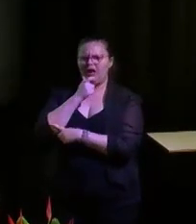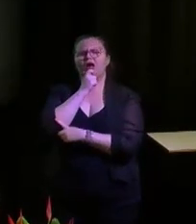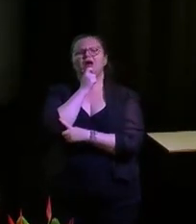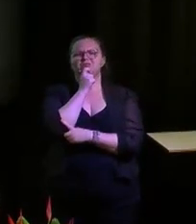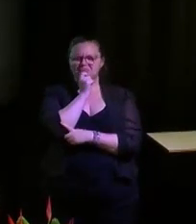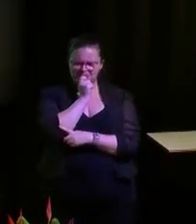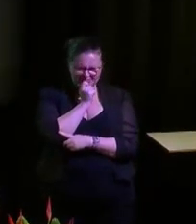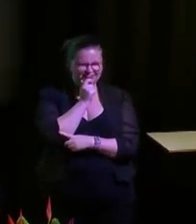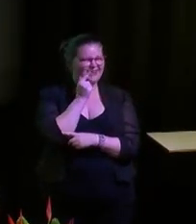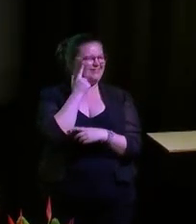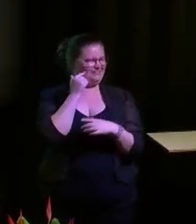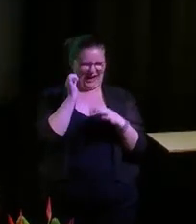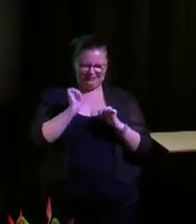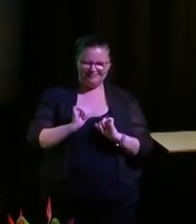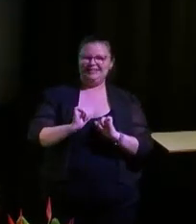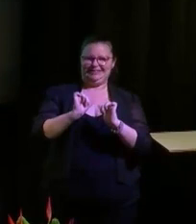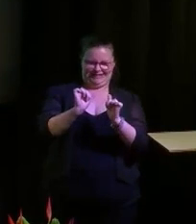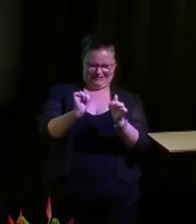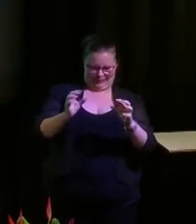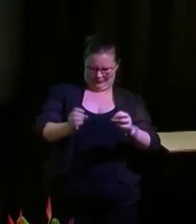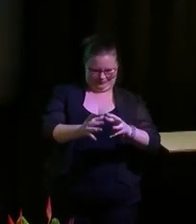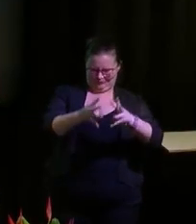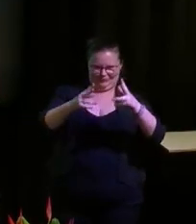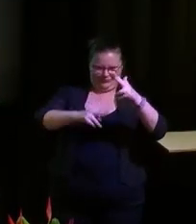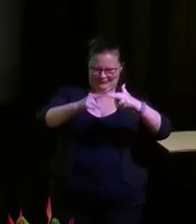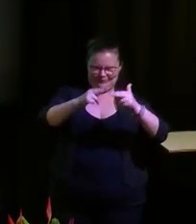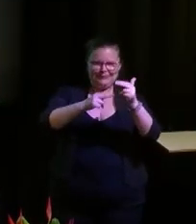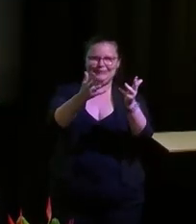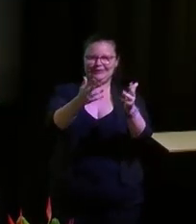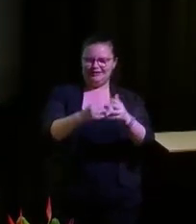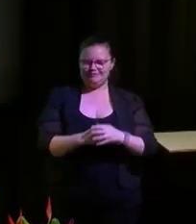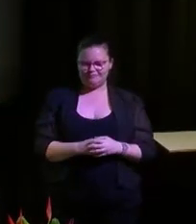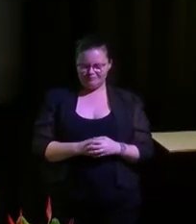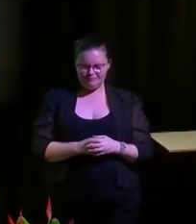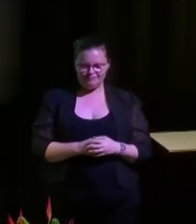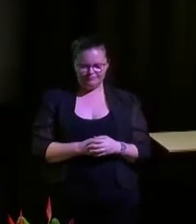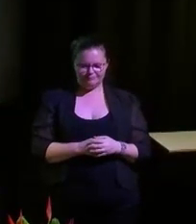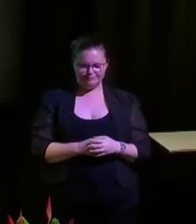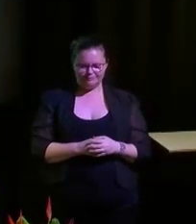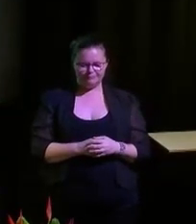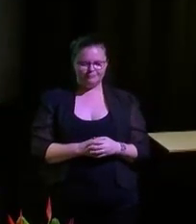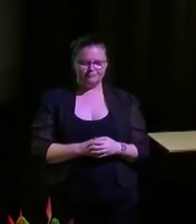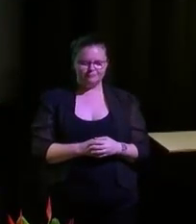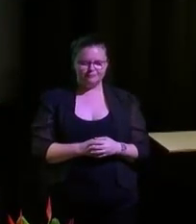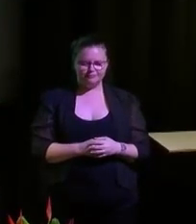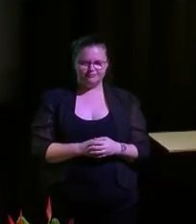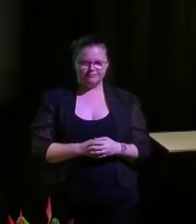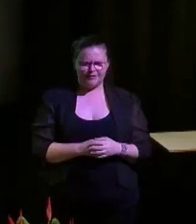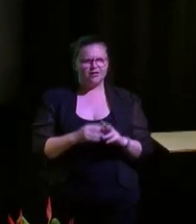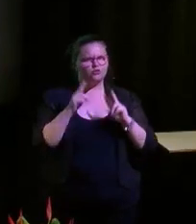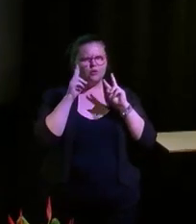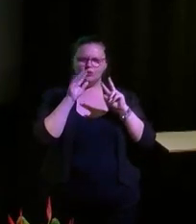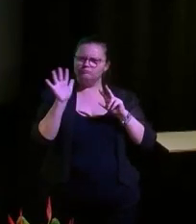It found its own form. And so then with that, that's where, when we looked at all the works